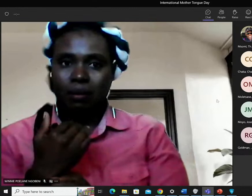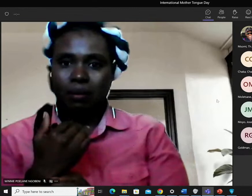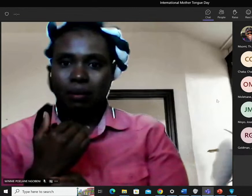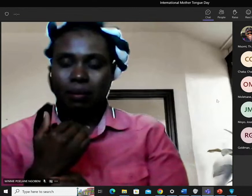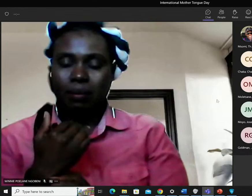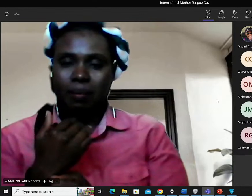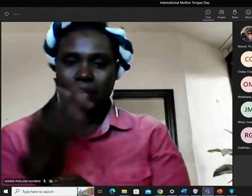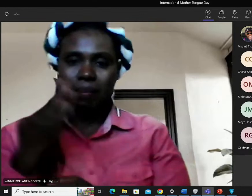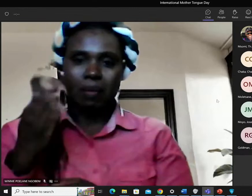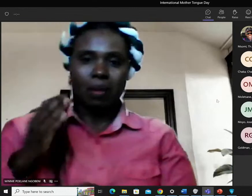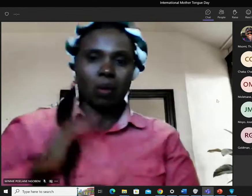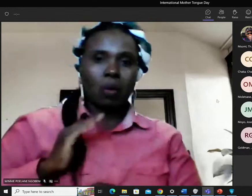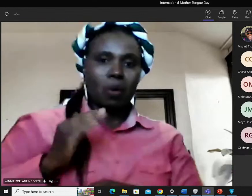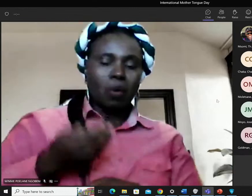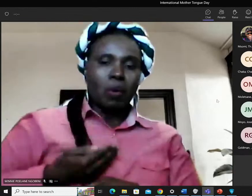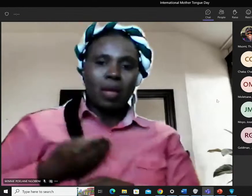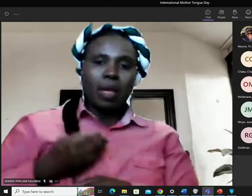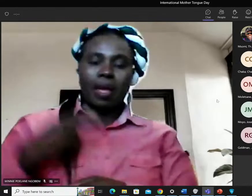Mrs. Heidi